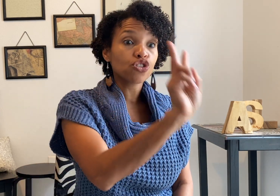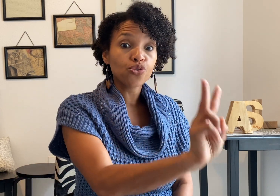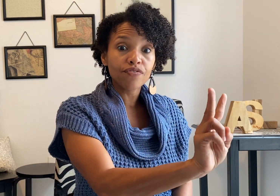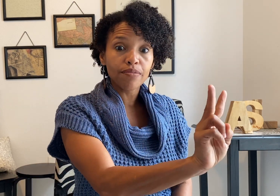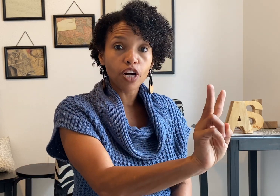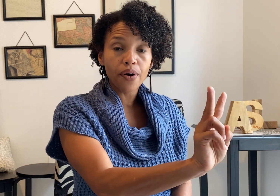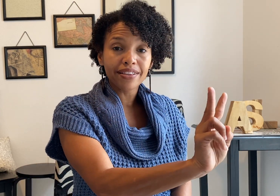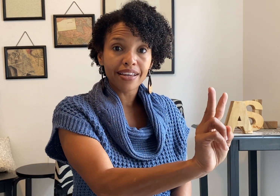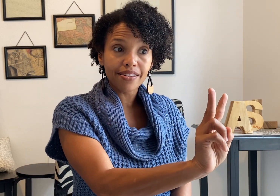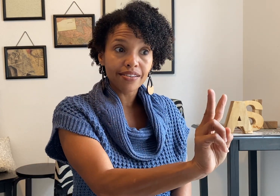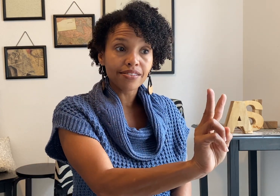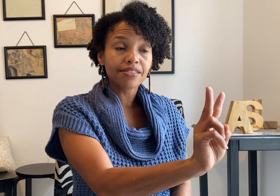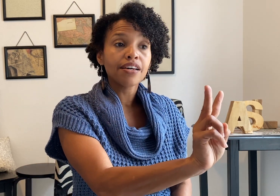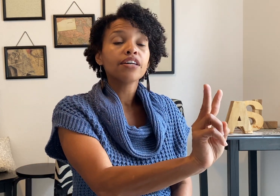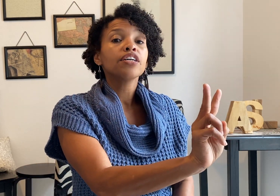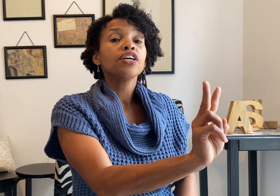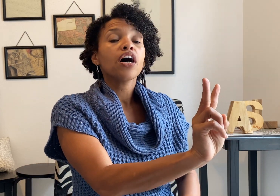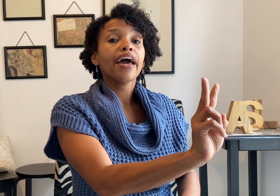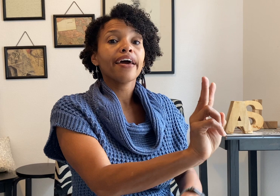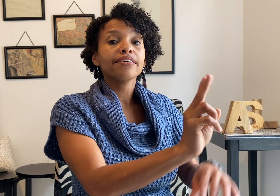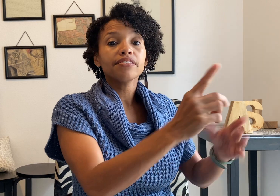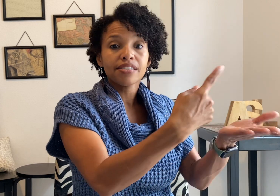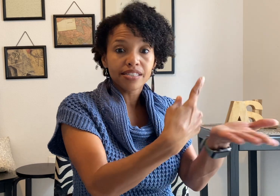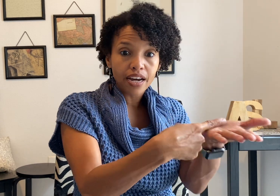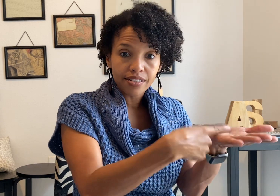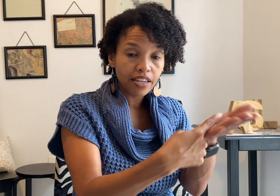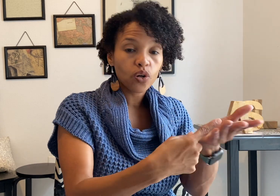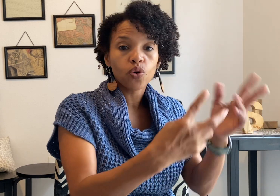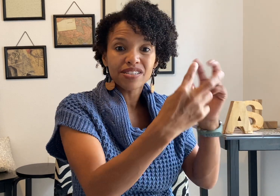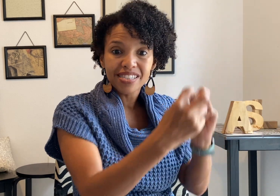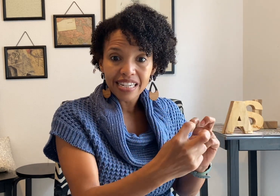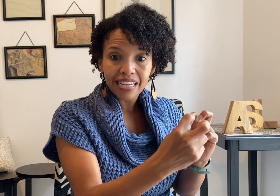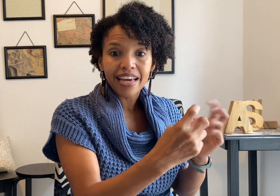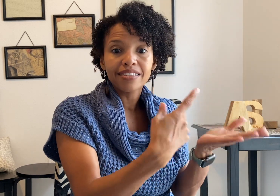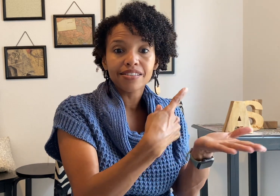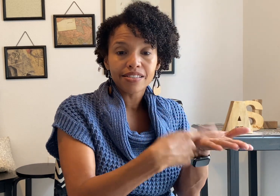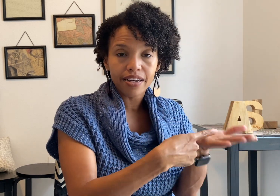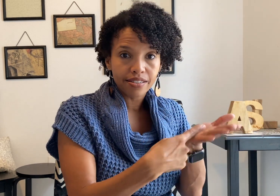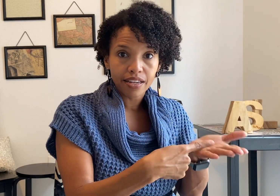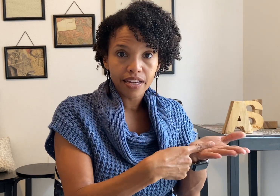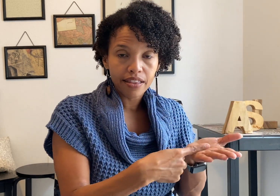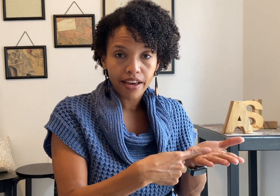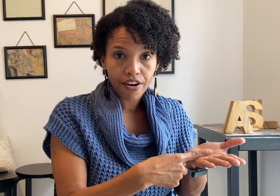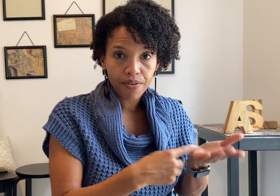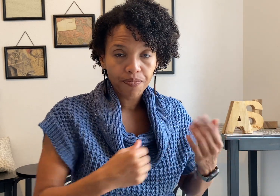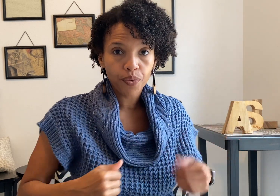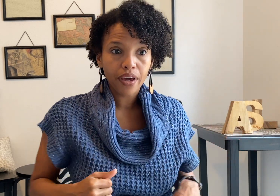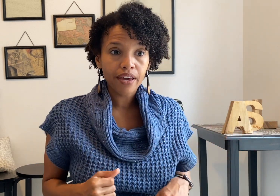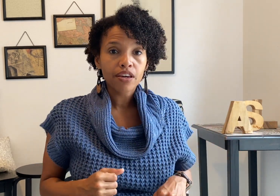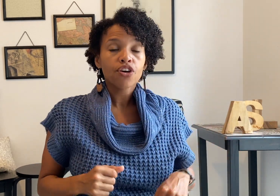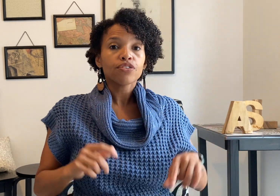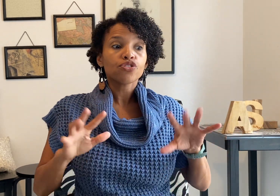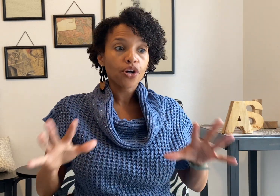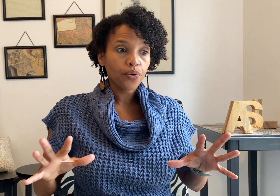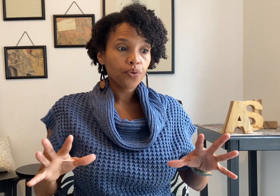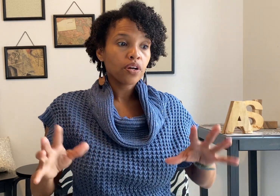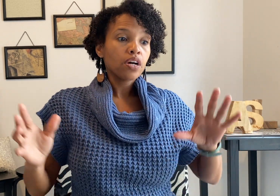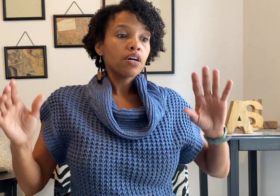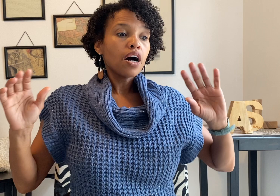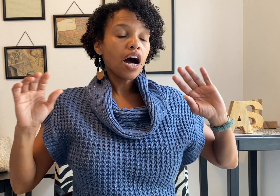of them going like this and discussing or sitting and discussing it there, okay? So